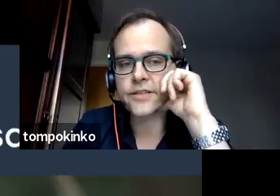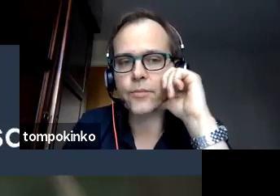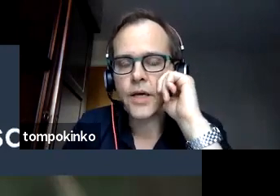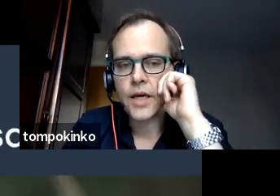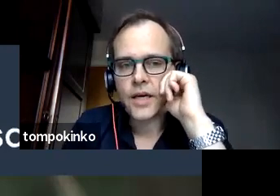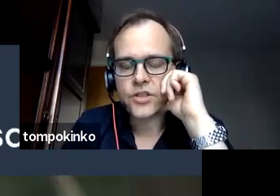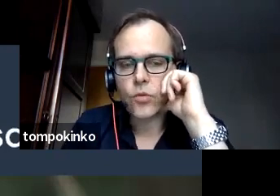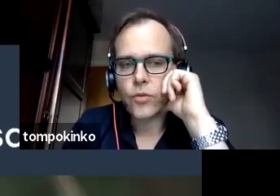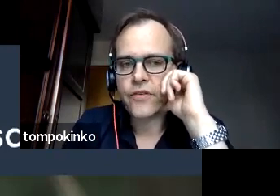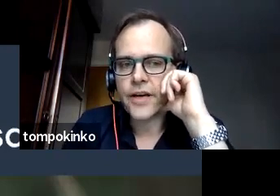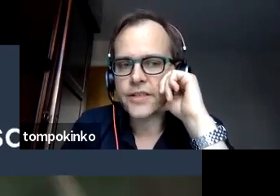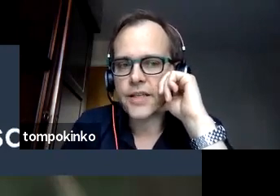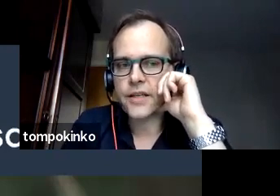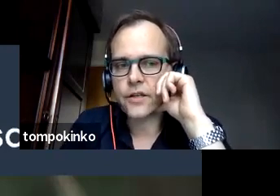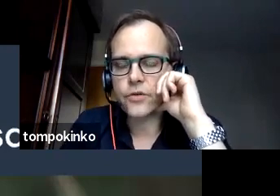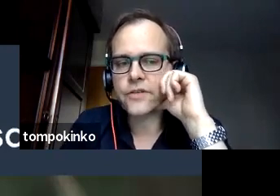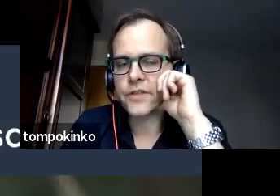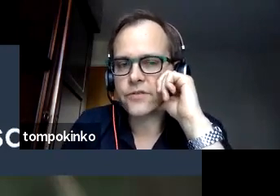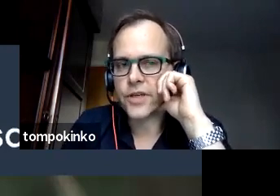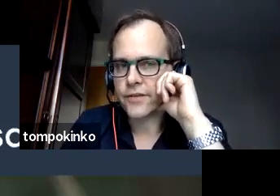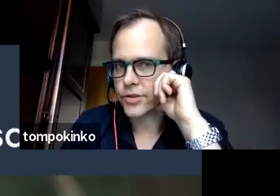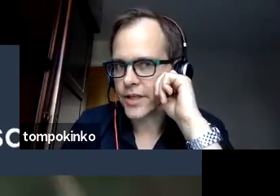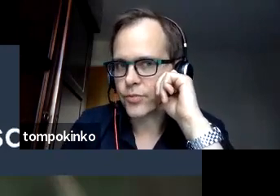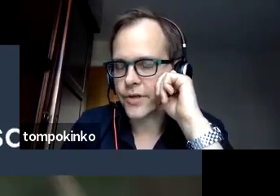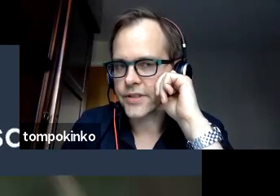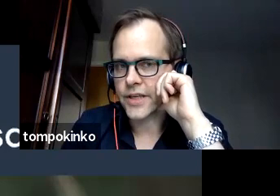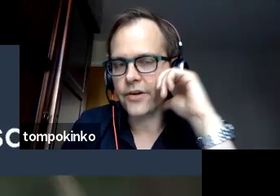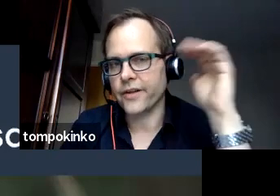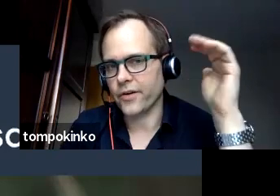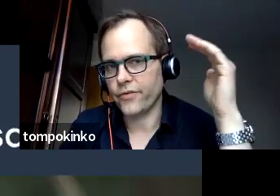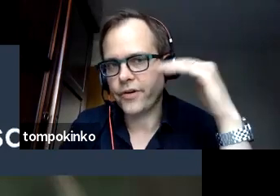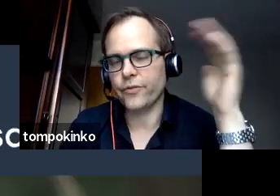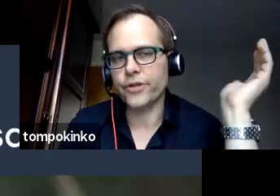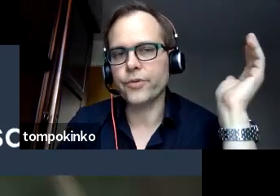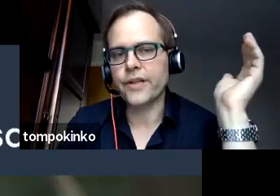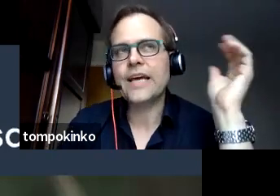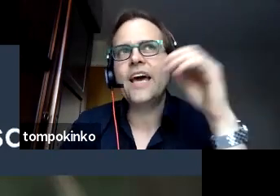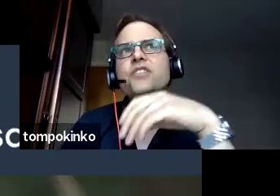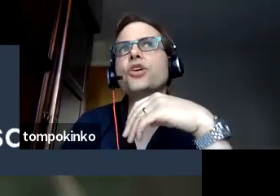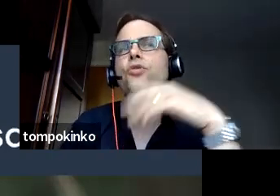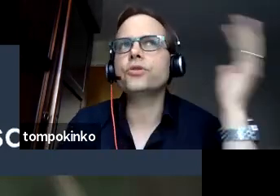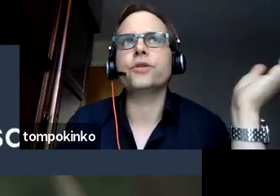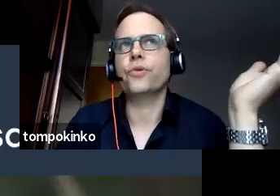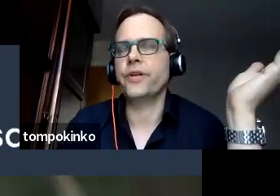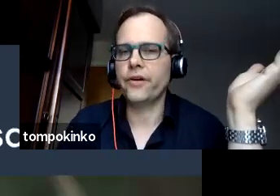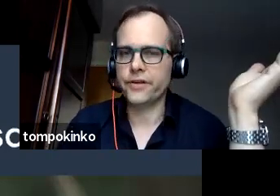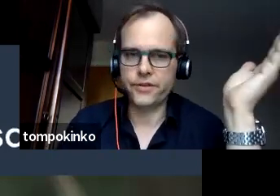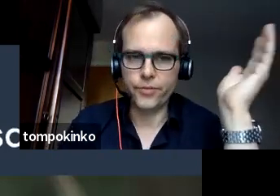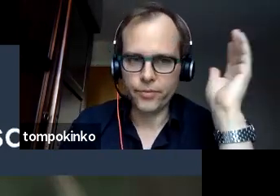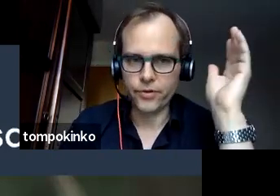some. So what we find is that the inclusiveness of travel and transport is an area that we're very familiar with. It's a hugely important area to people